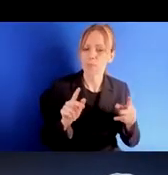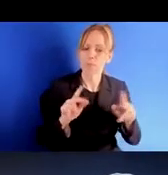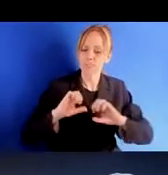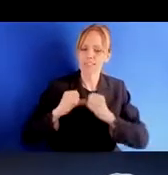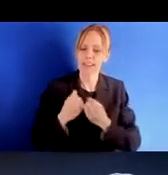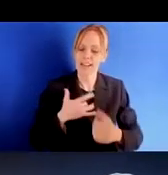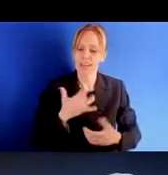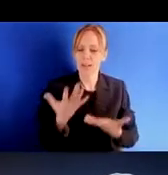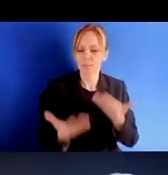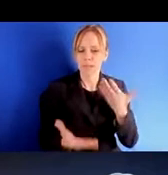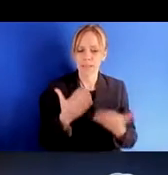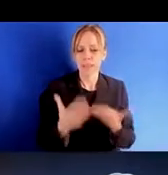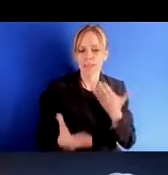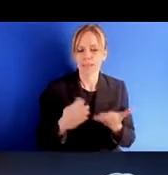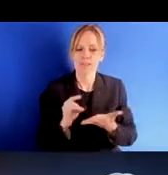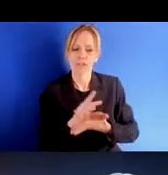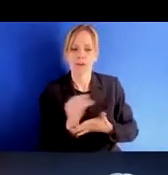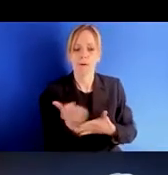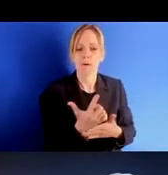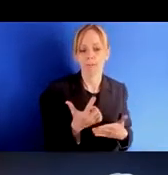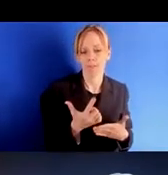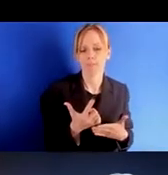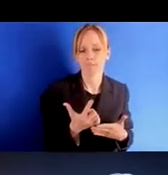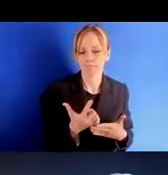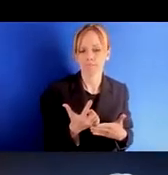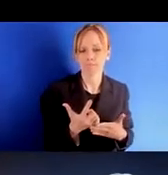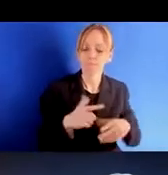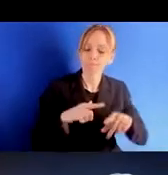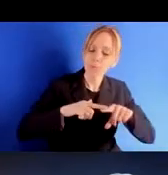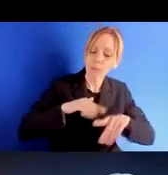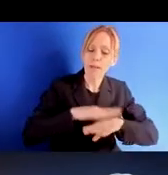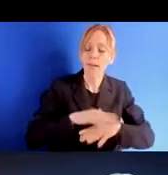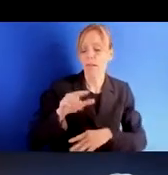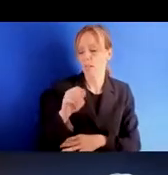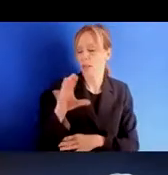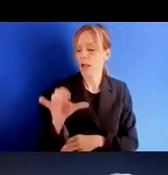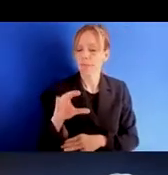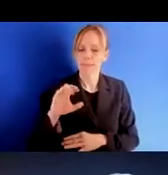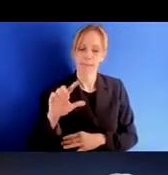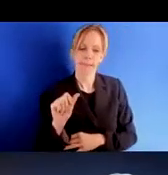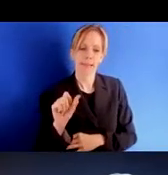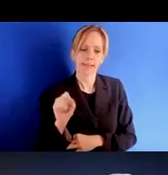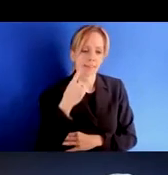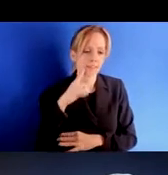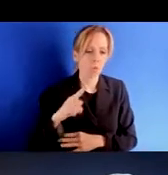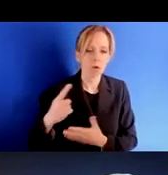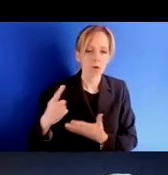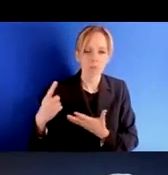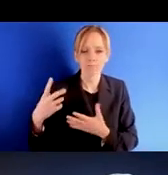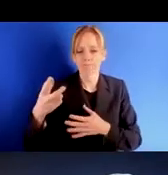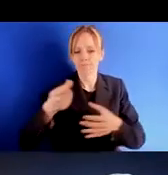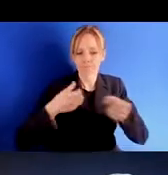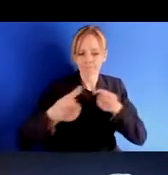it relied ultimately on a rights framework and a lobbying class to secure resources and access to the